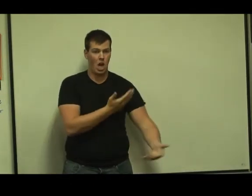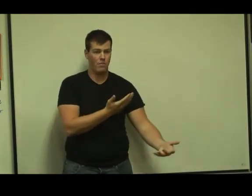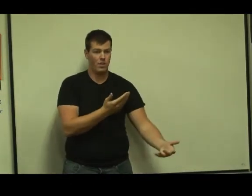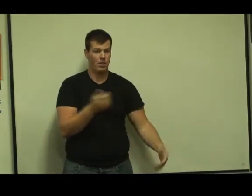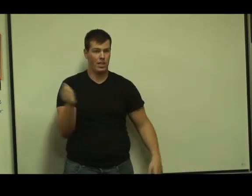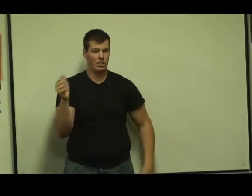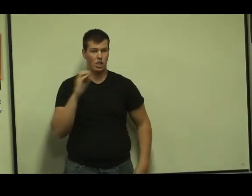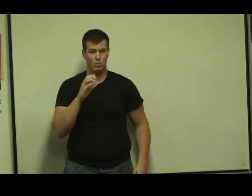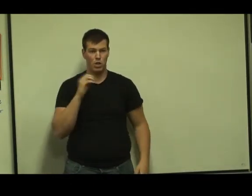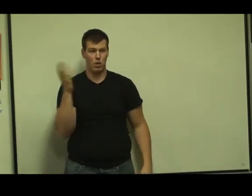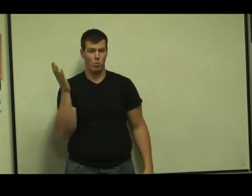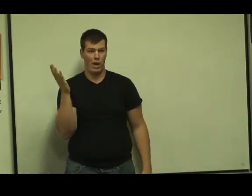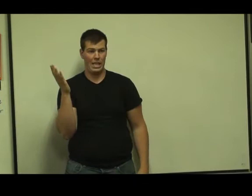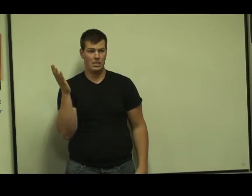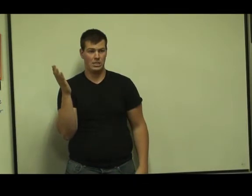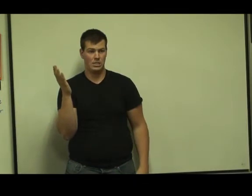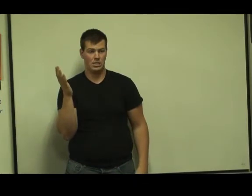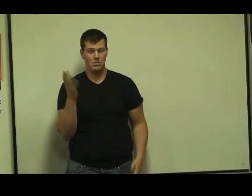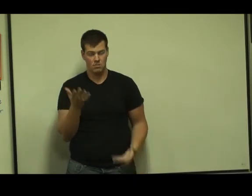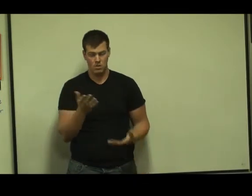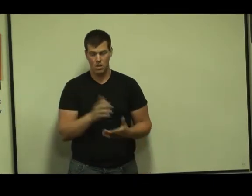column and they need to communicate with one hand.